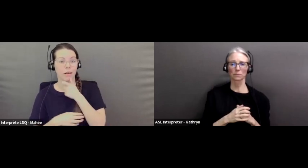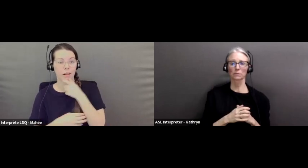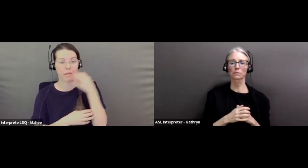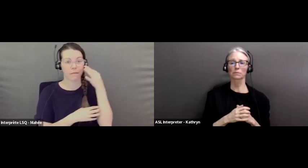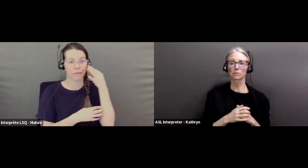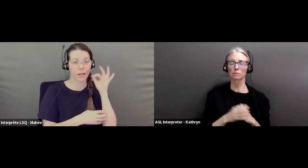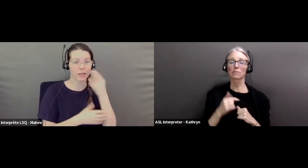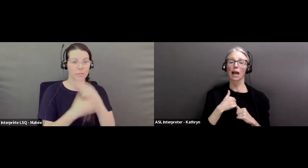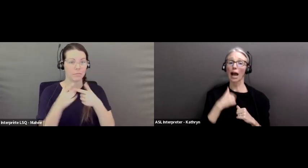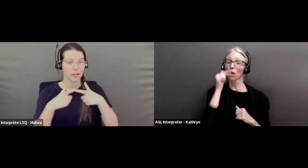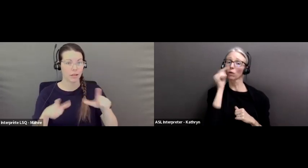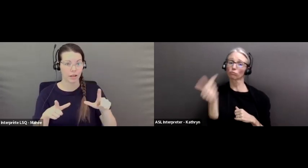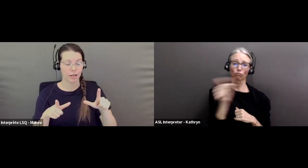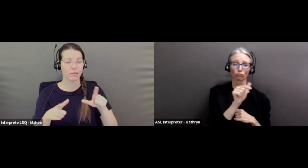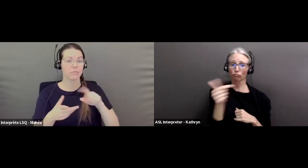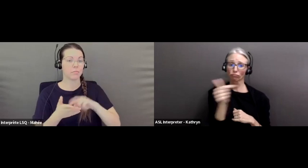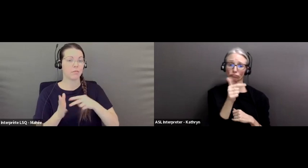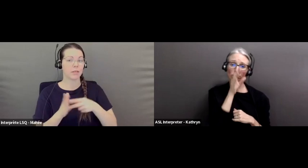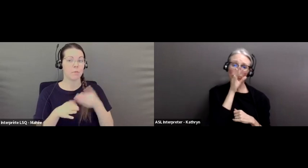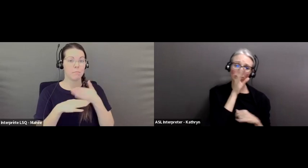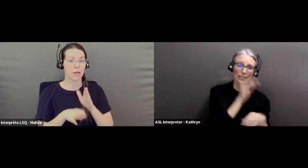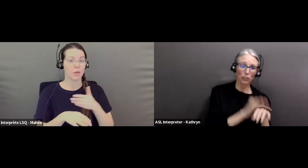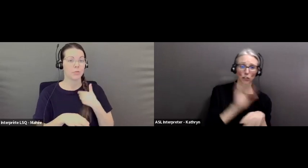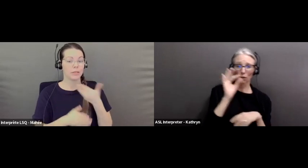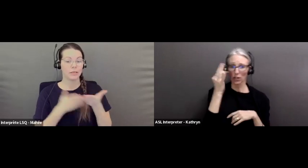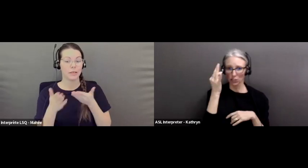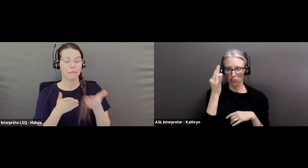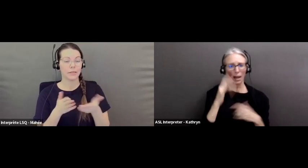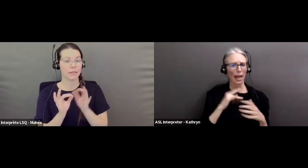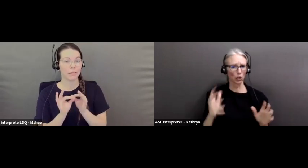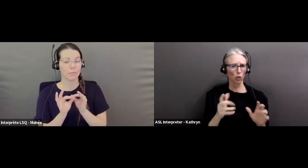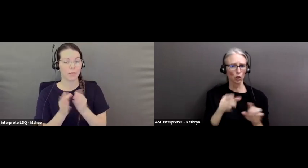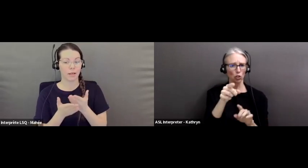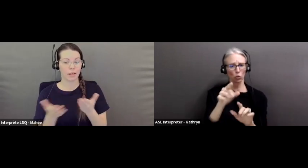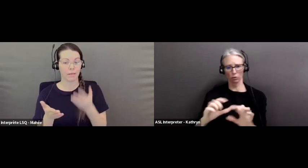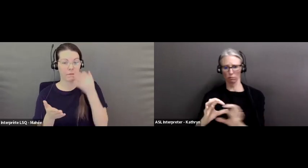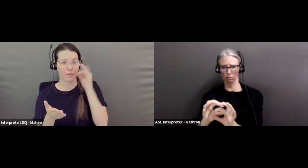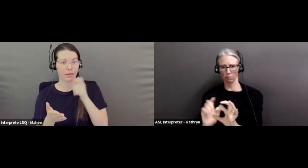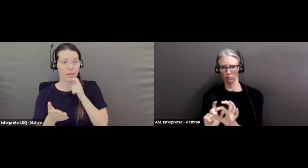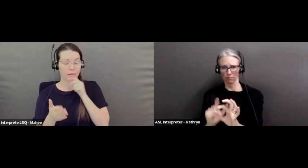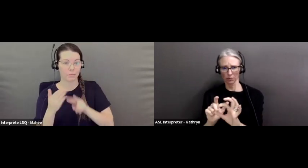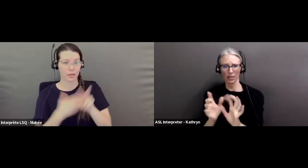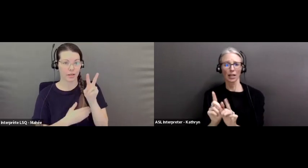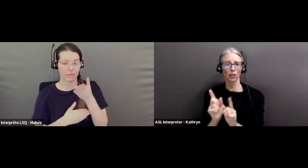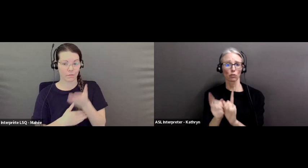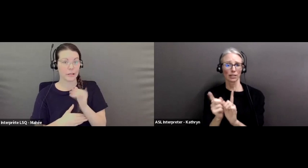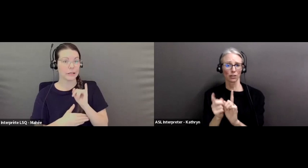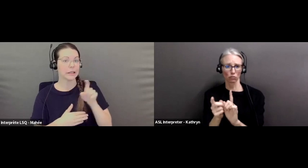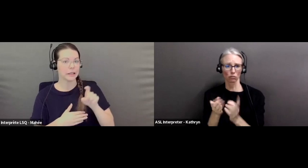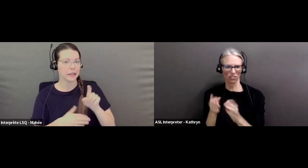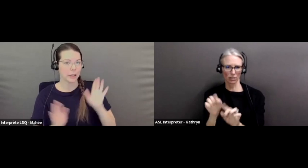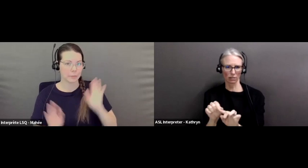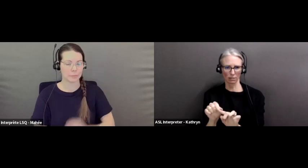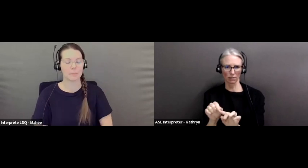et je vous encourage donc à être prêt à utiliser les services de traduction simultanée prévus si nécessaire.